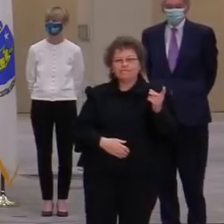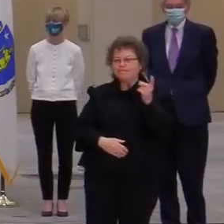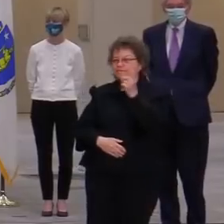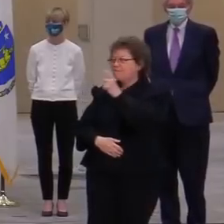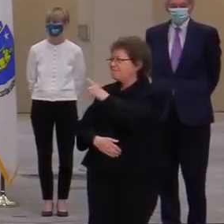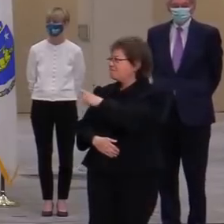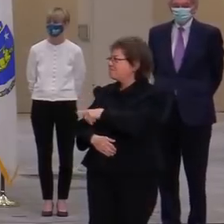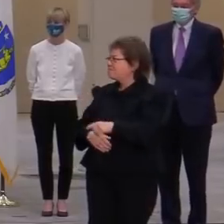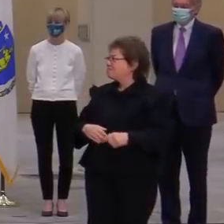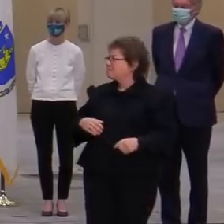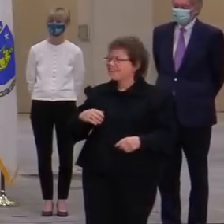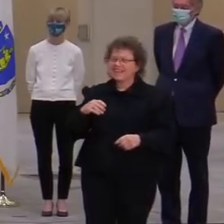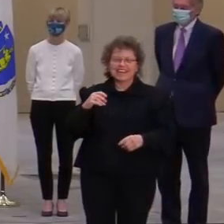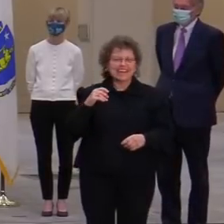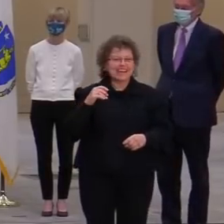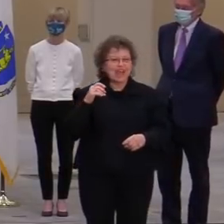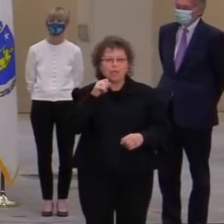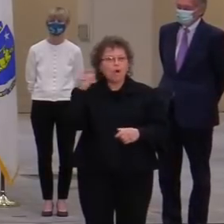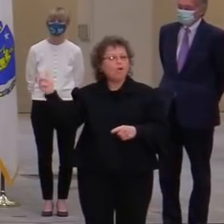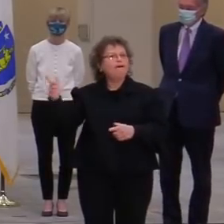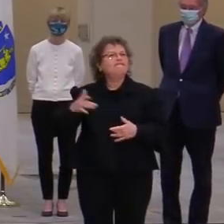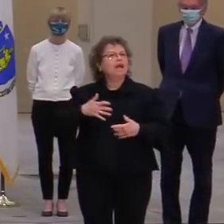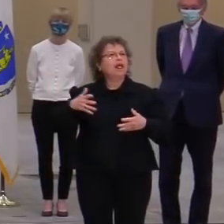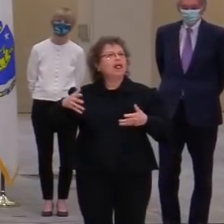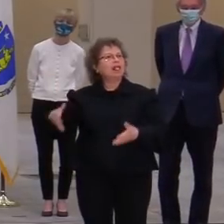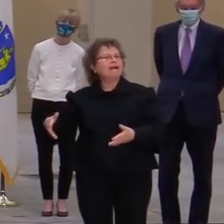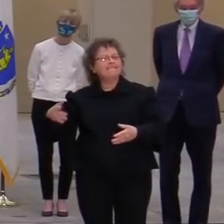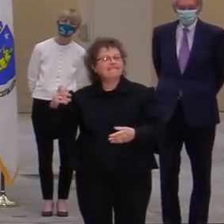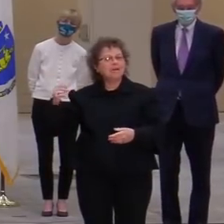It's all right. I don't mind sitting back and watching.